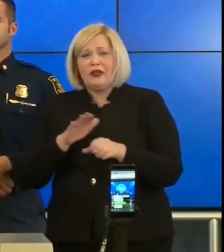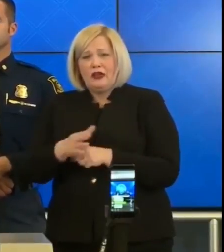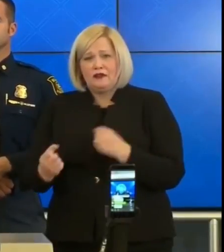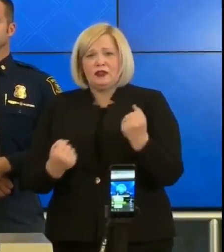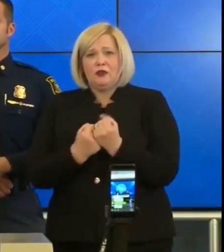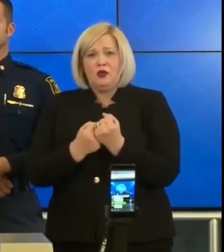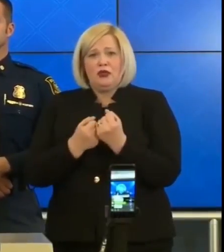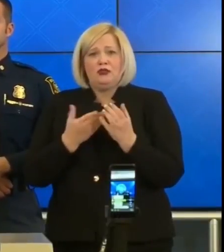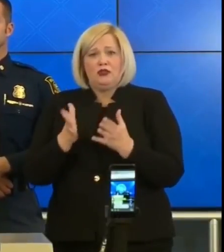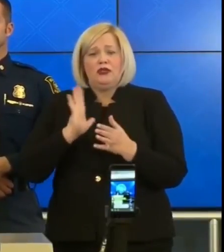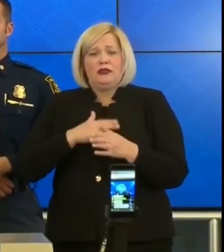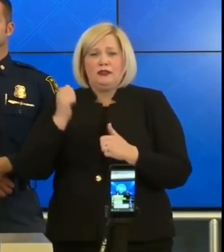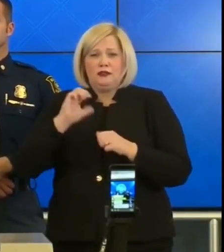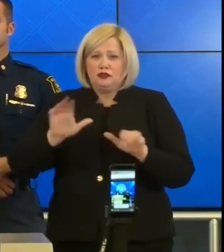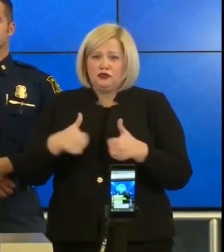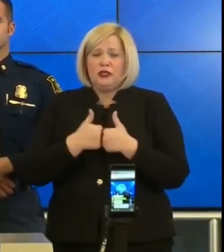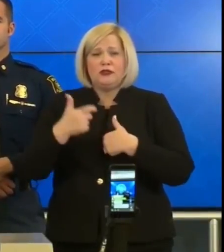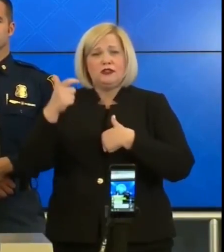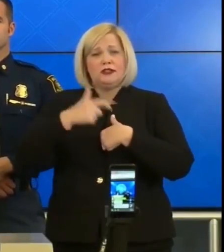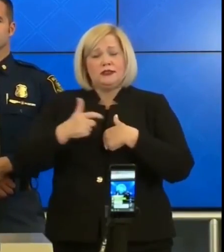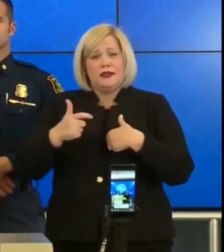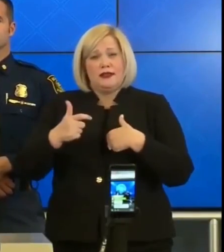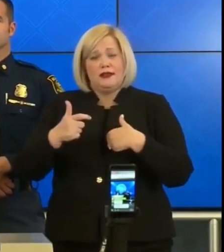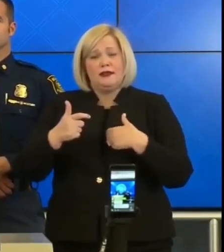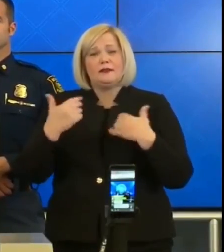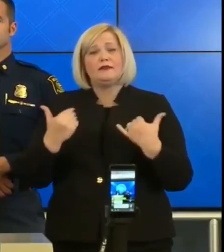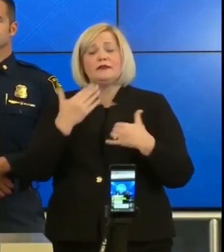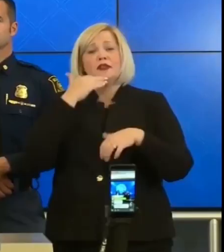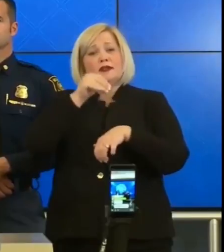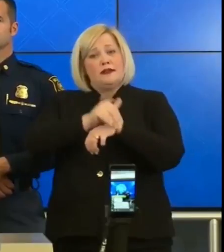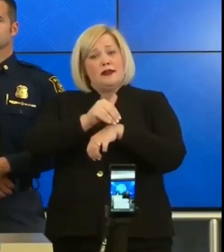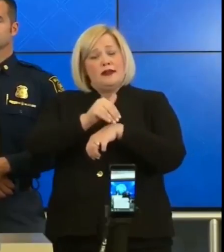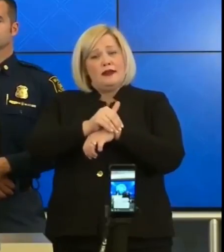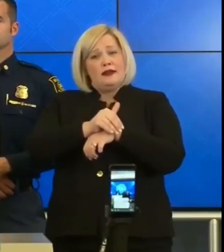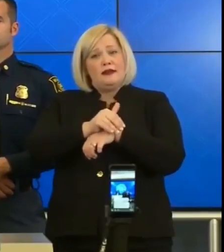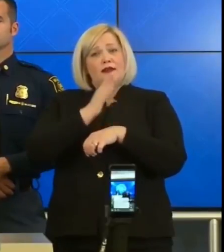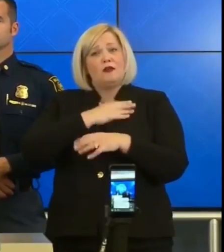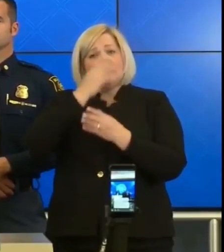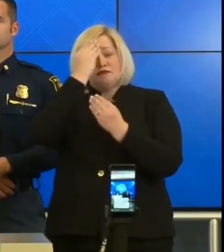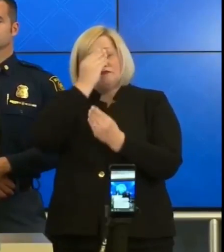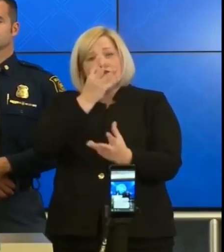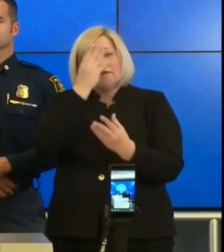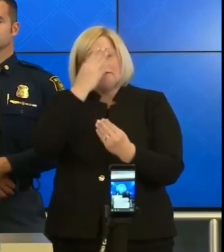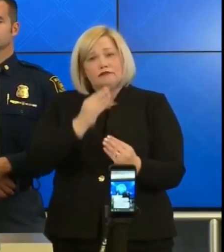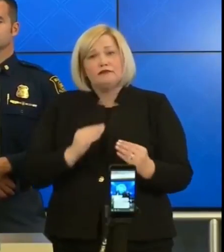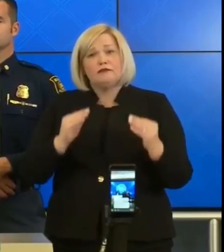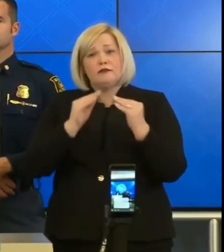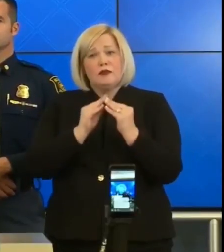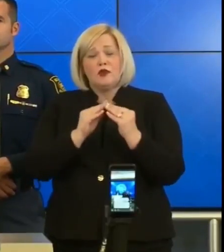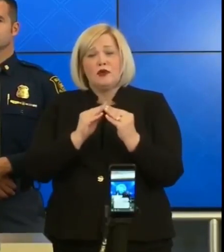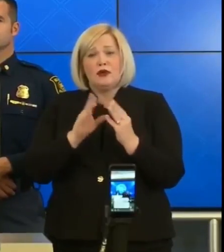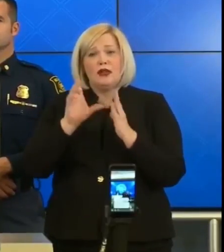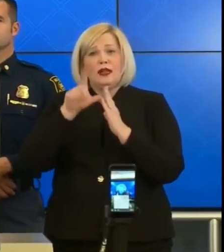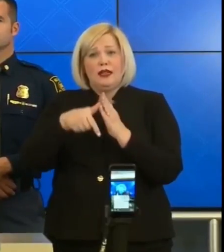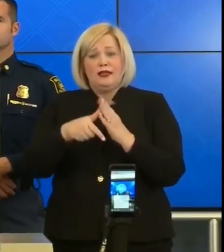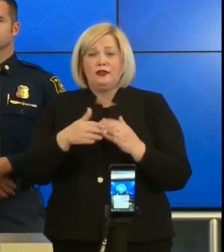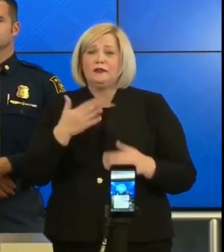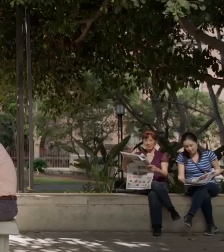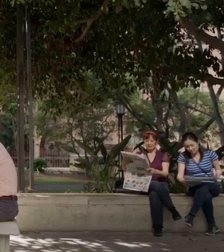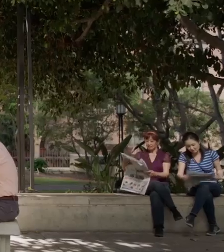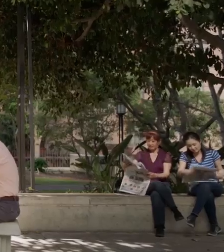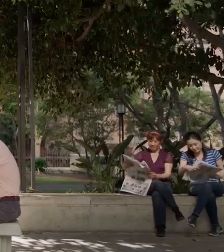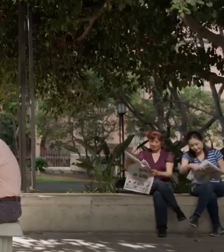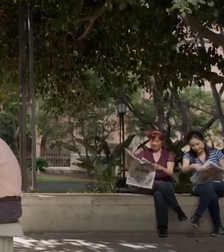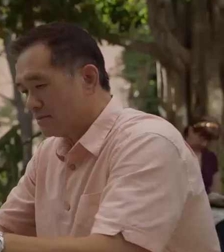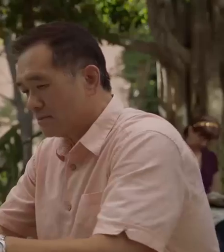time. With that, good night, everyone. We will be in touch in short order with additional information. Thank you.